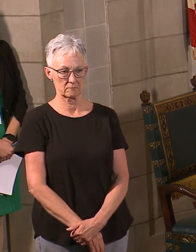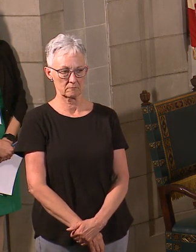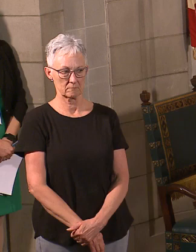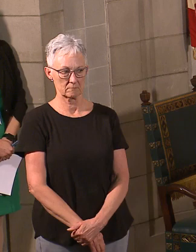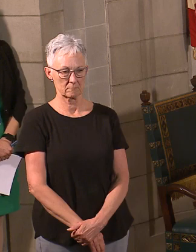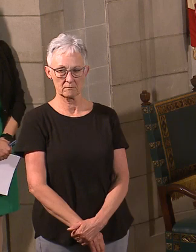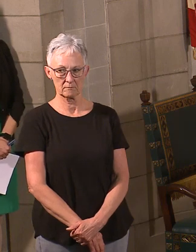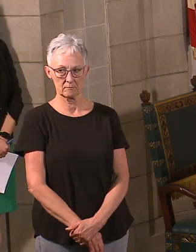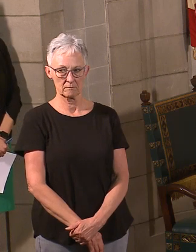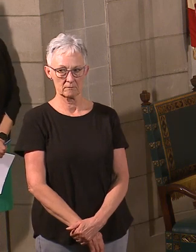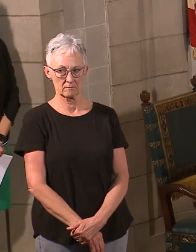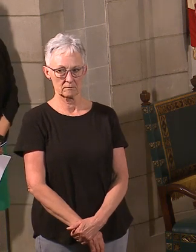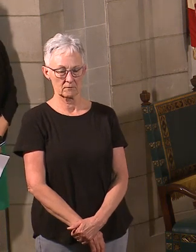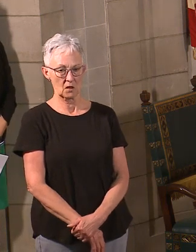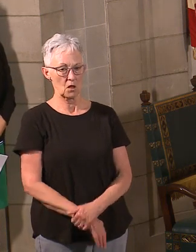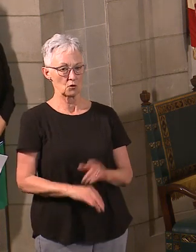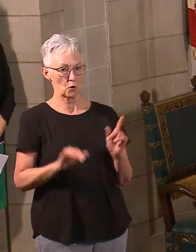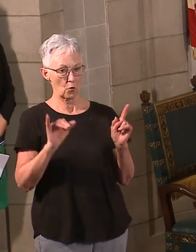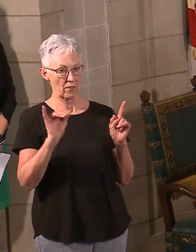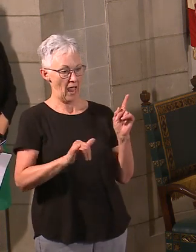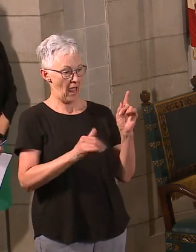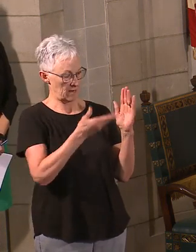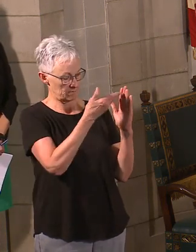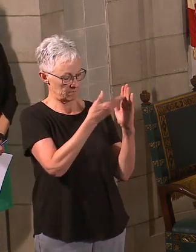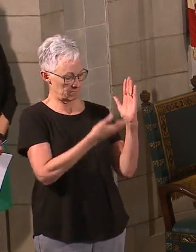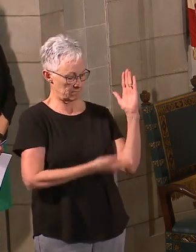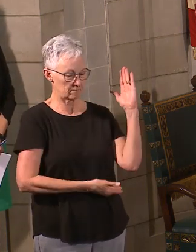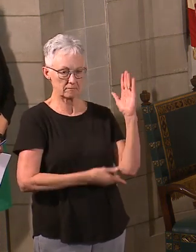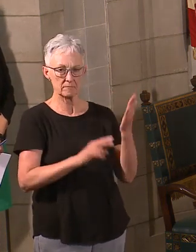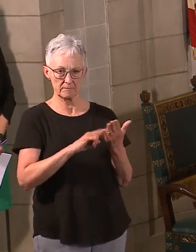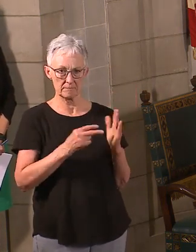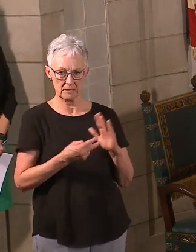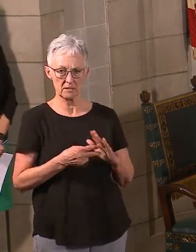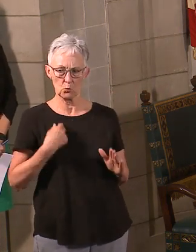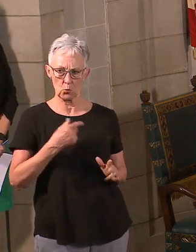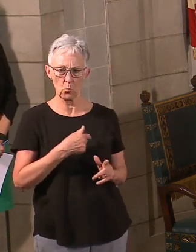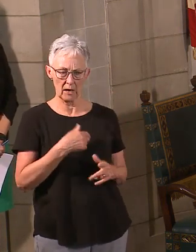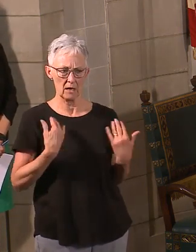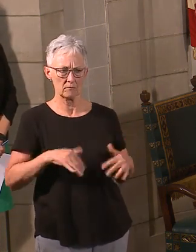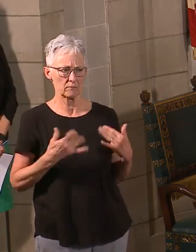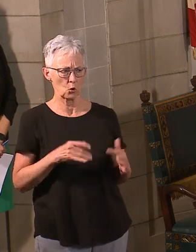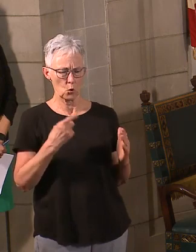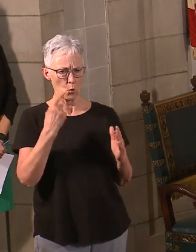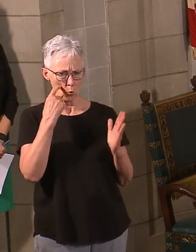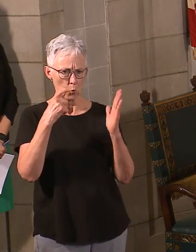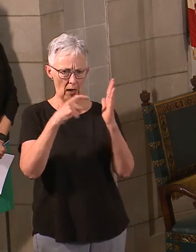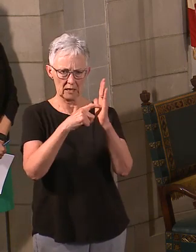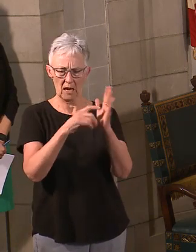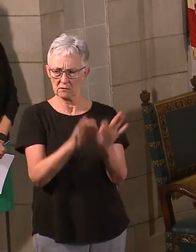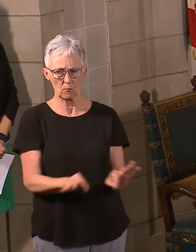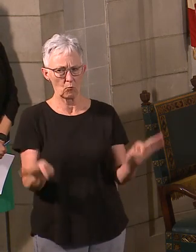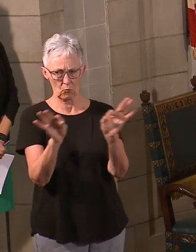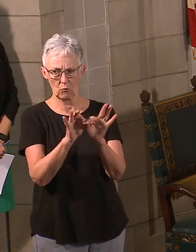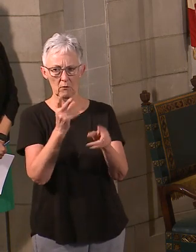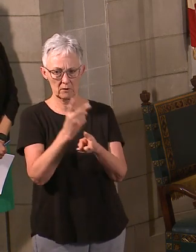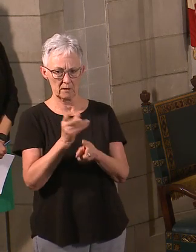So that we are, again, highlighting the need for everybody to help us be able to make sure we keep our kids